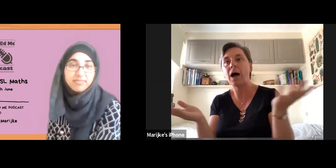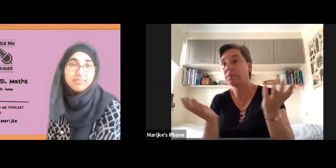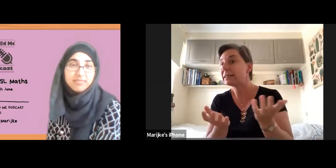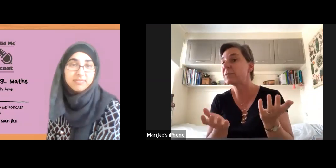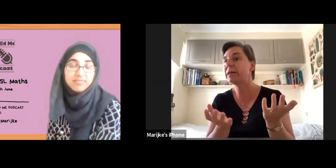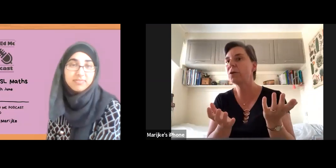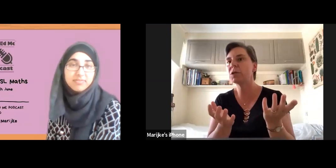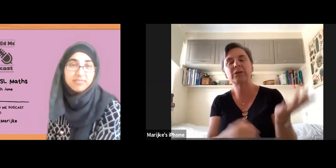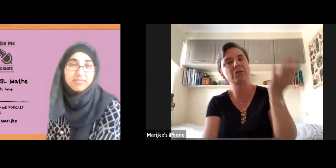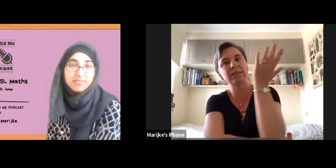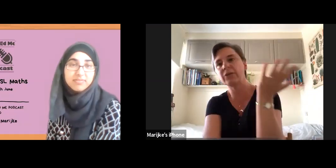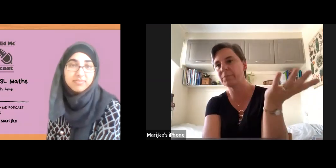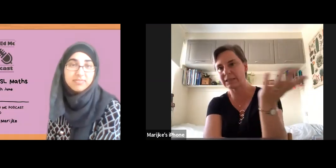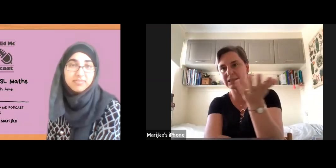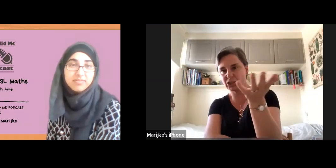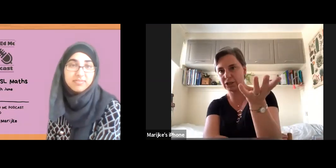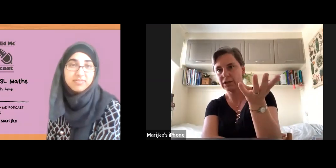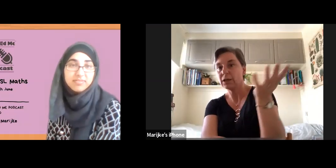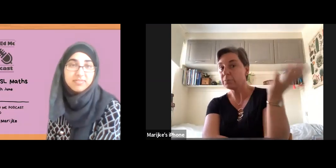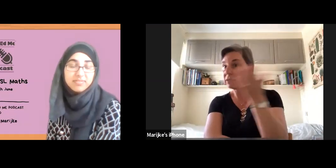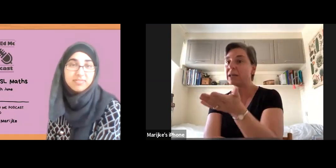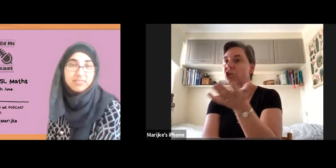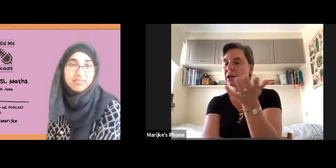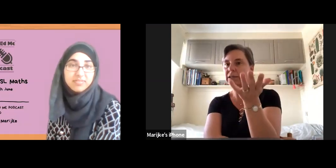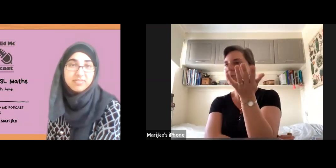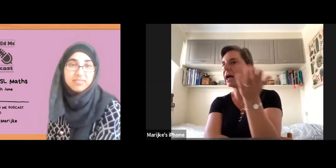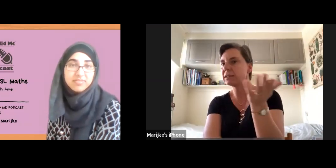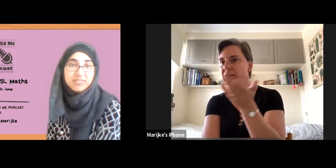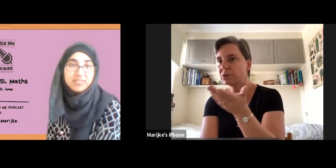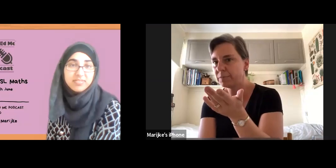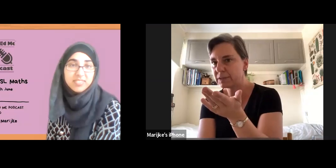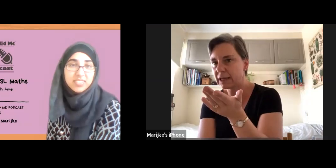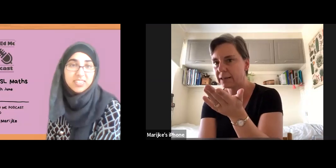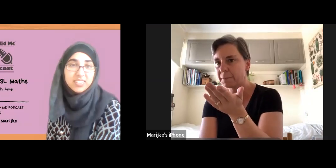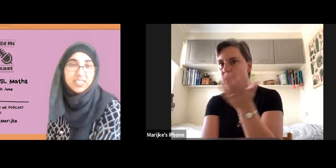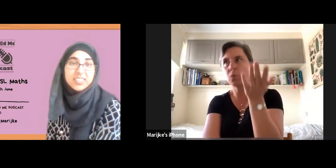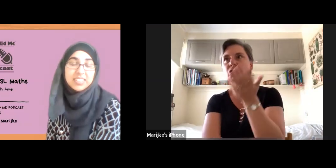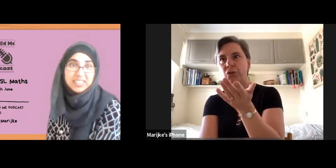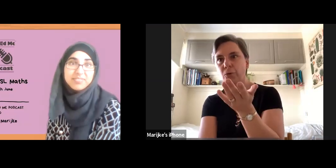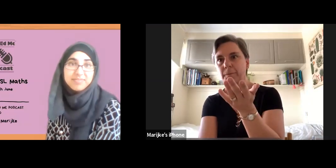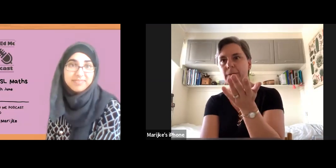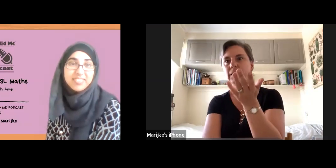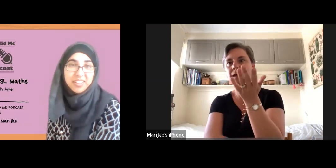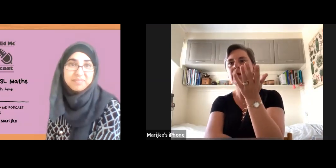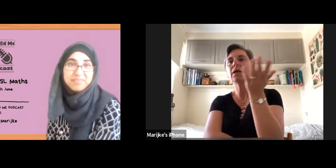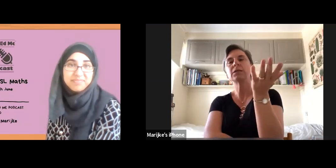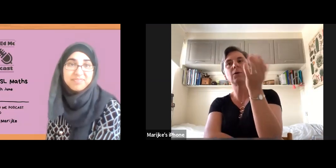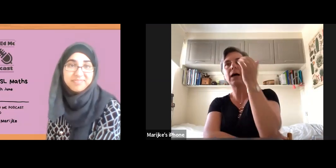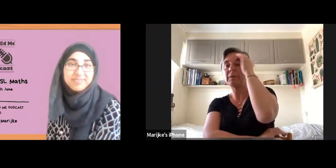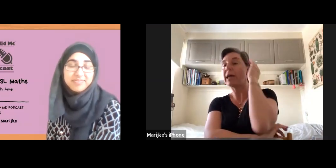maths is being learned, because you're a secondary maths teacher, but then you get a child there who can't add 2 numbers together. What do you do? Yeah. So I became